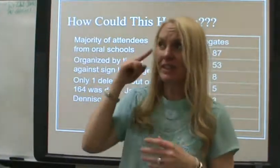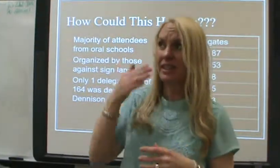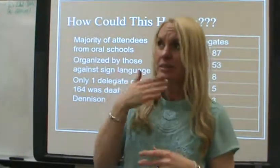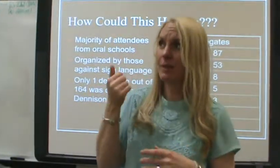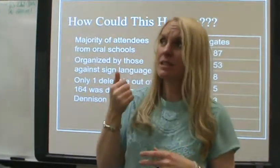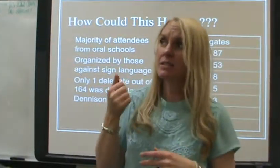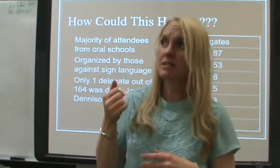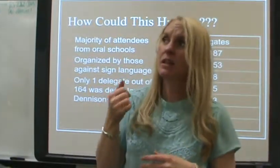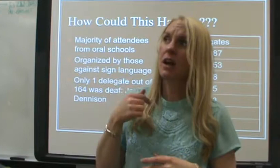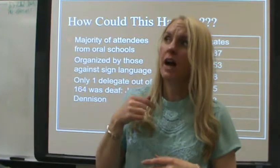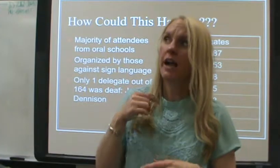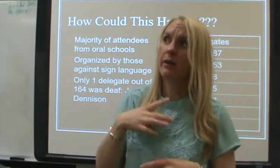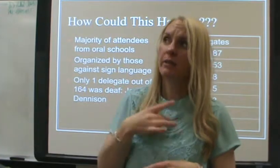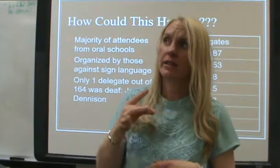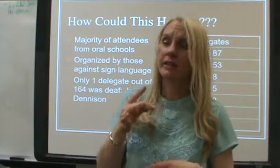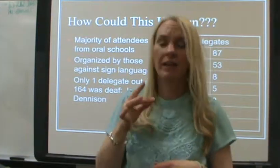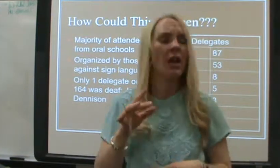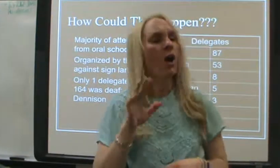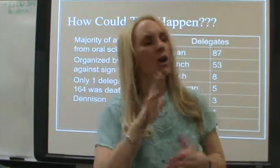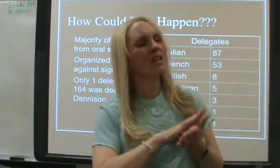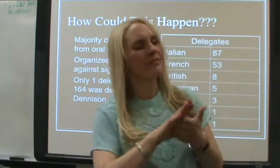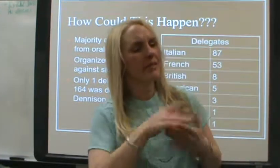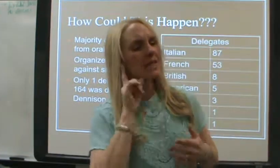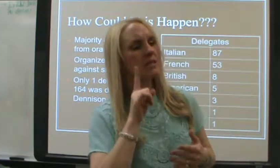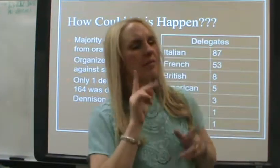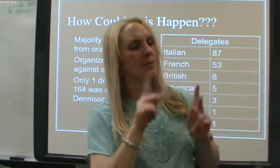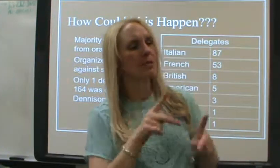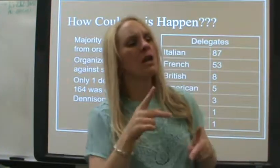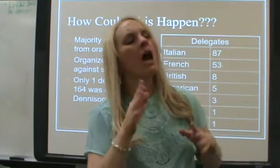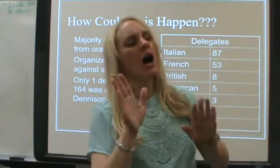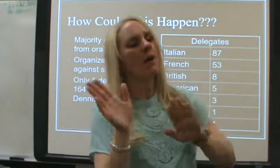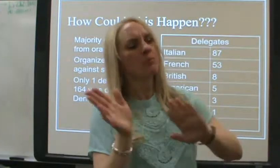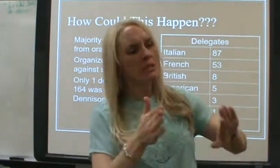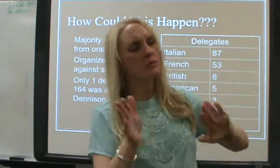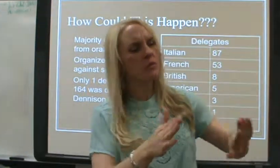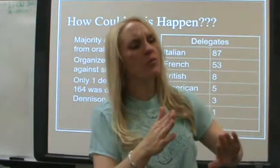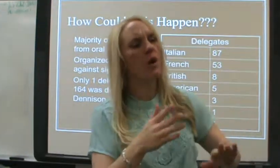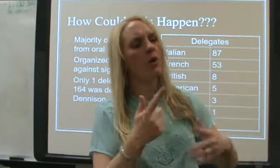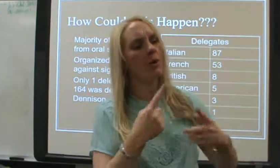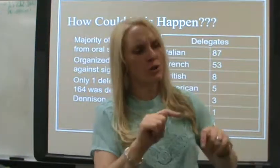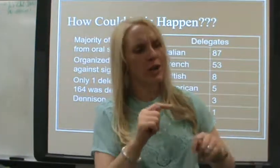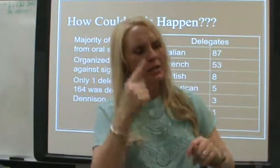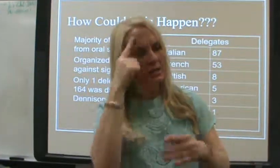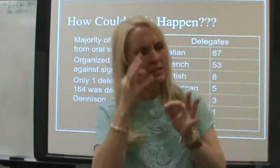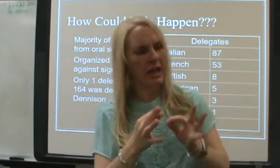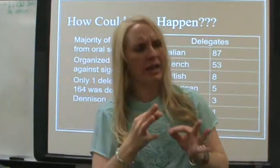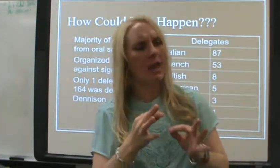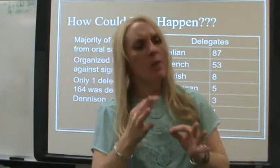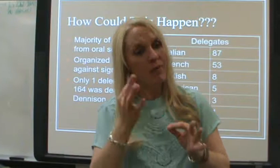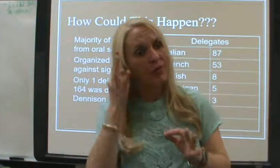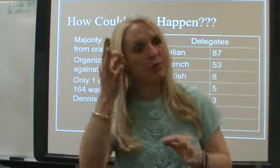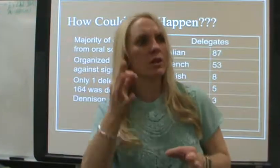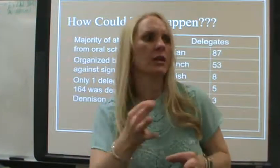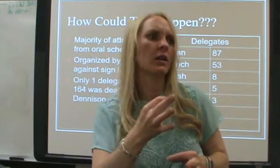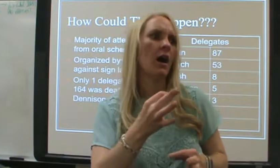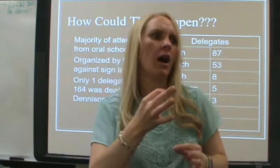that's best. I really like that. Oh, that's very nice, deaf person. Please move while we try to decide the future